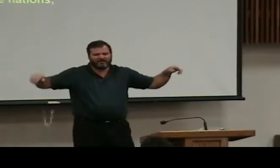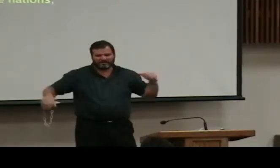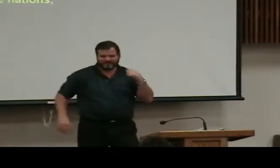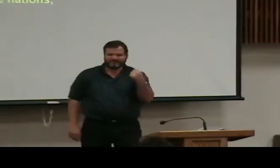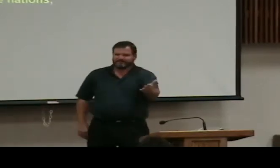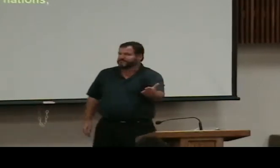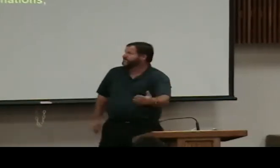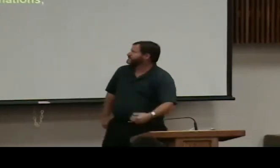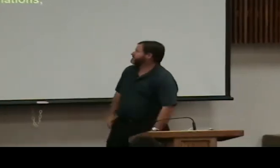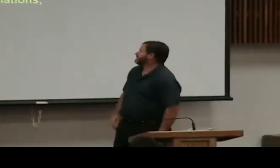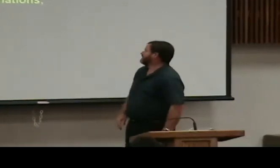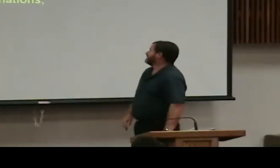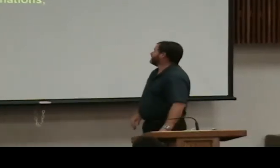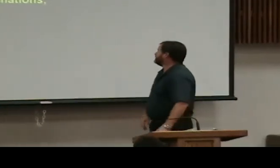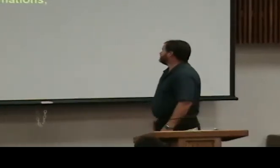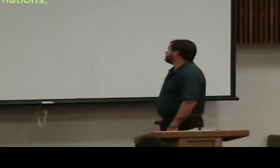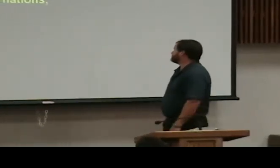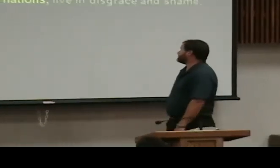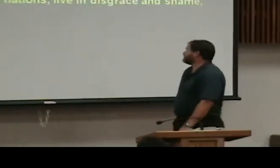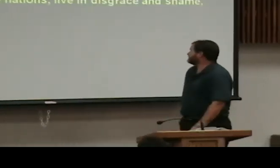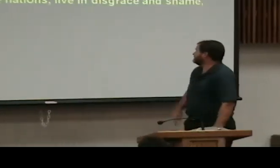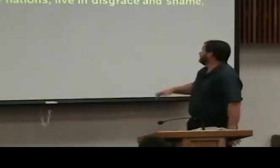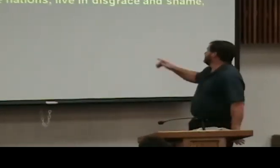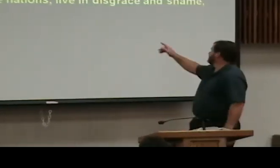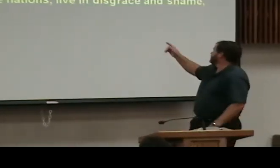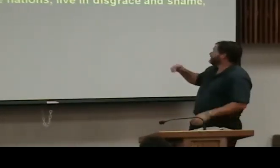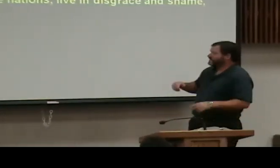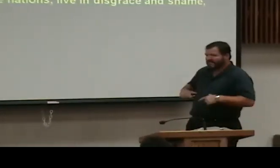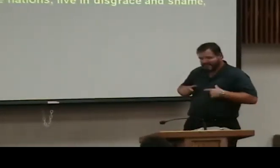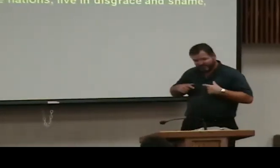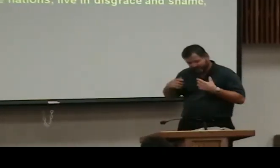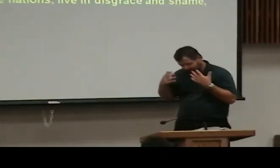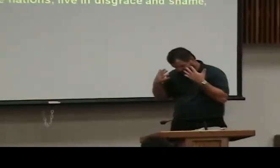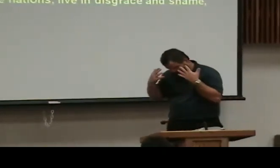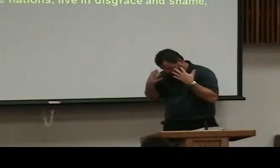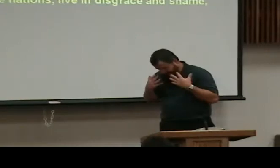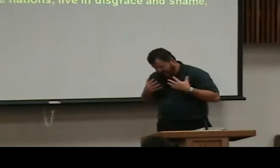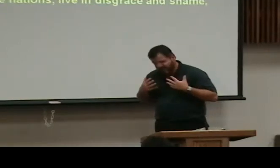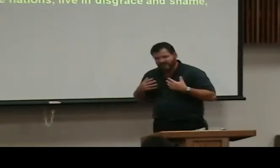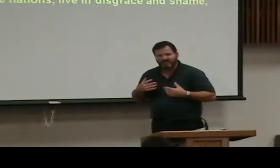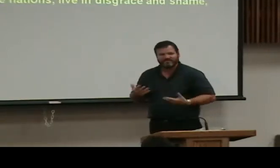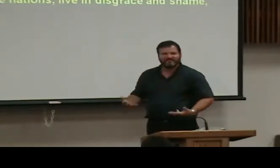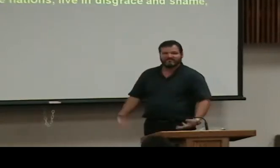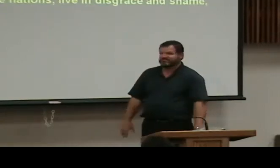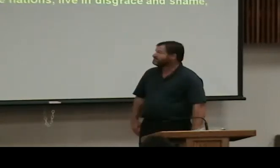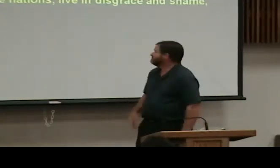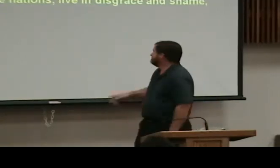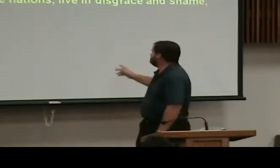us. It's shameful. We live in disgrace and shame.